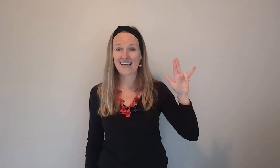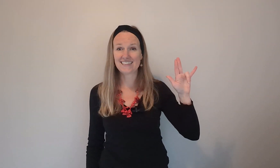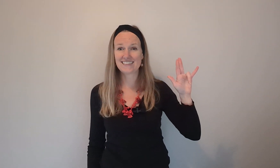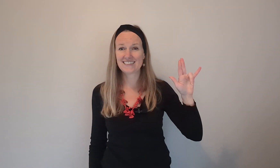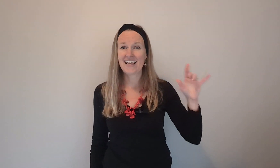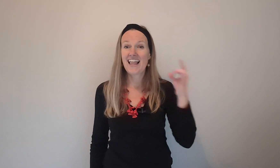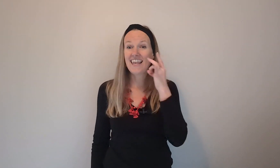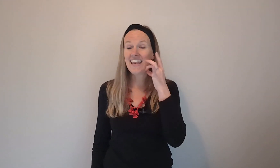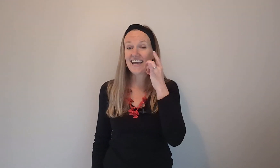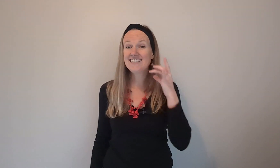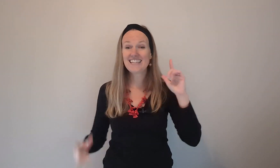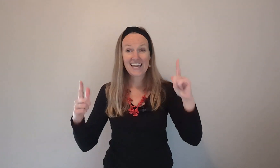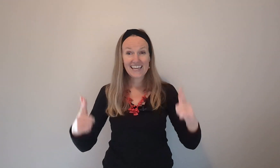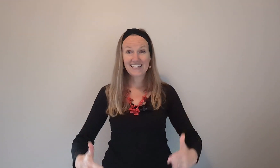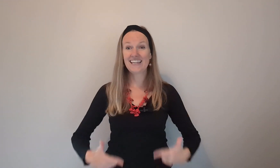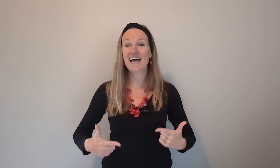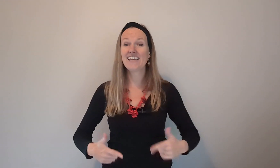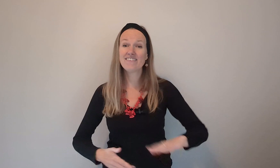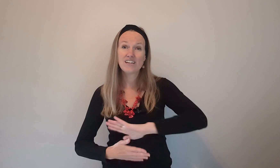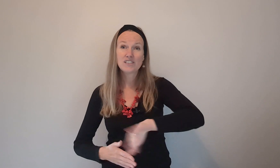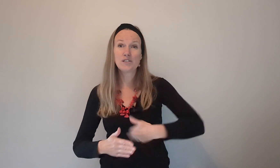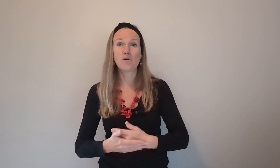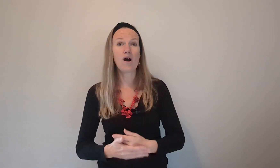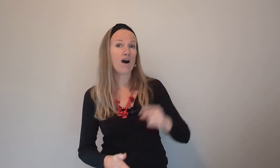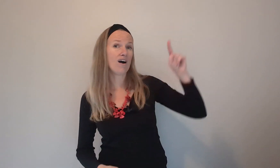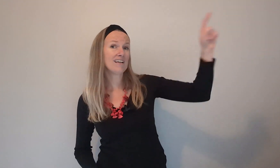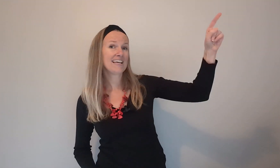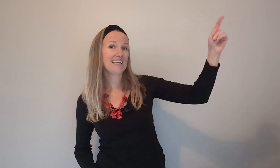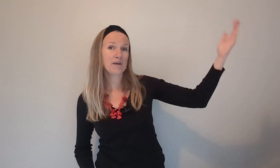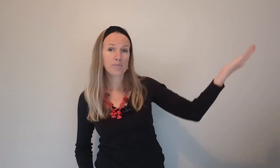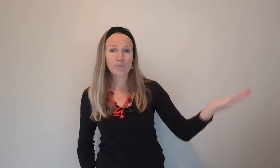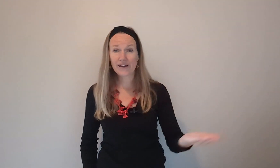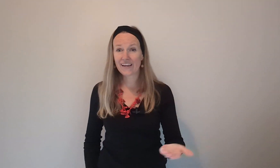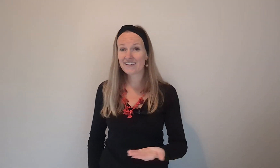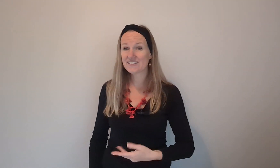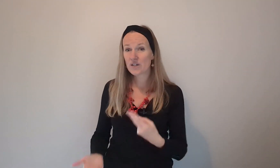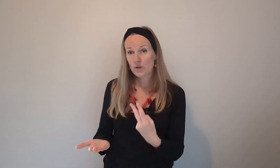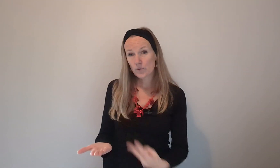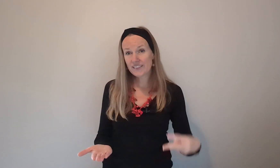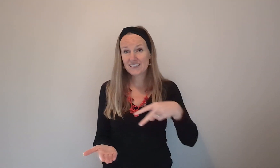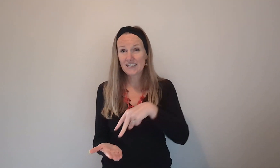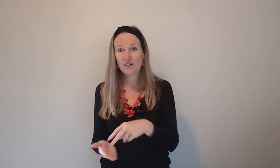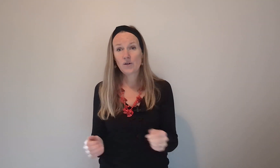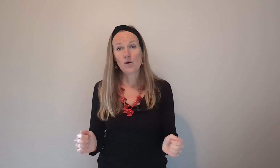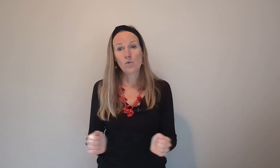Righteousness. Light and life to all he brings, risen